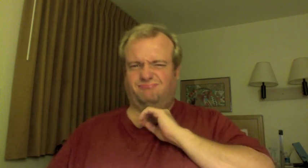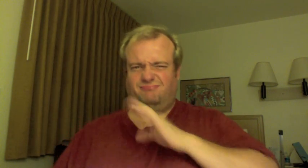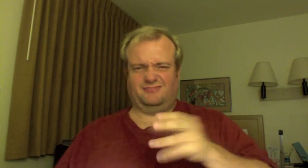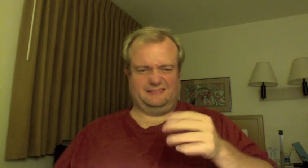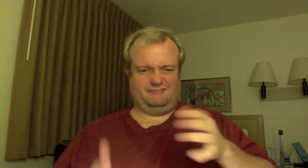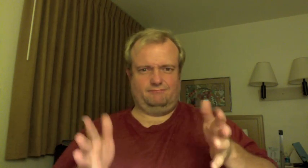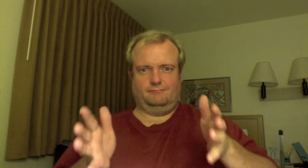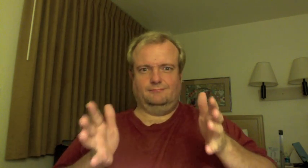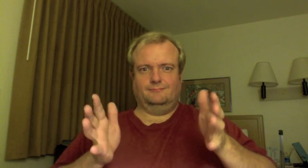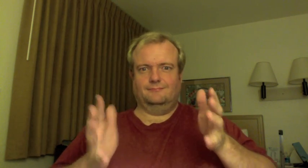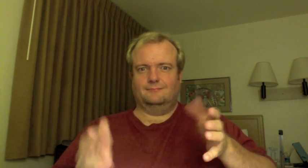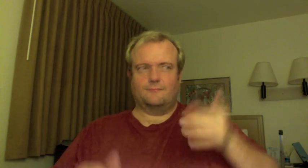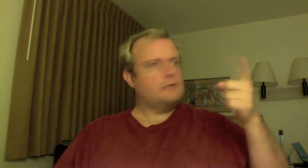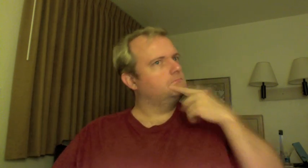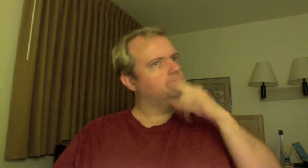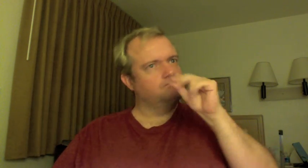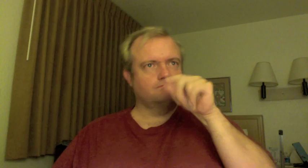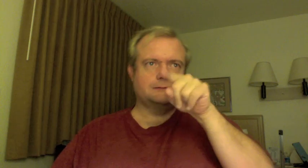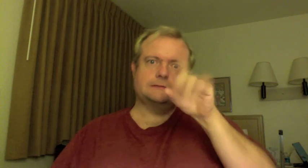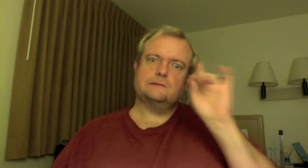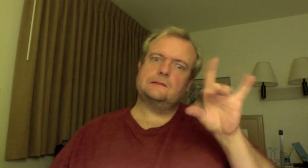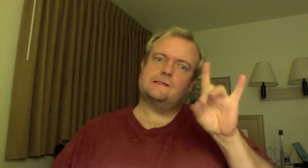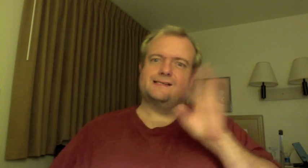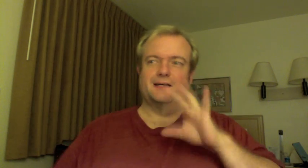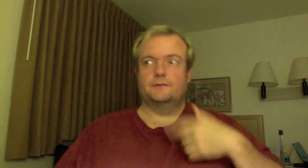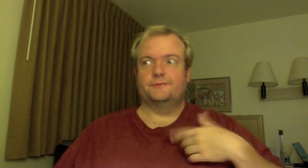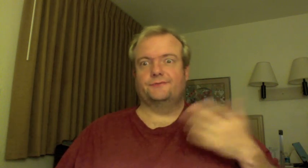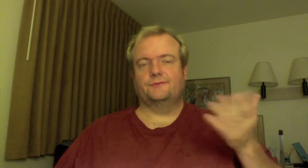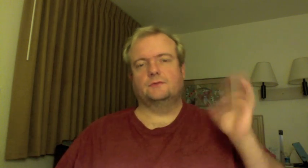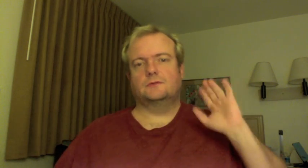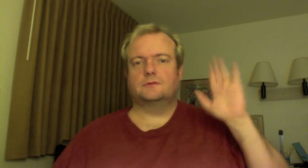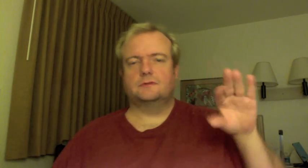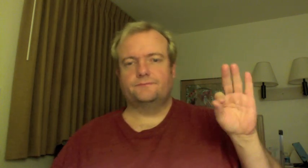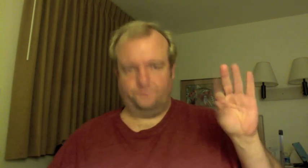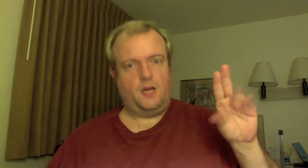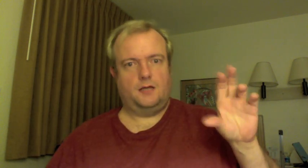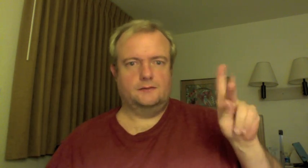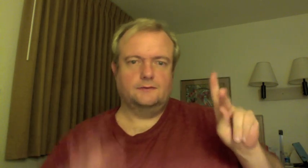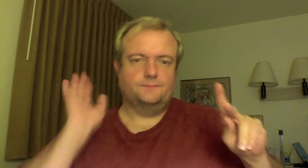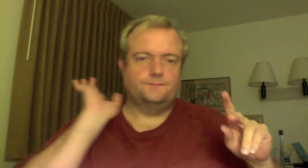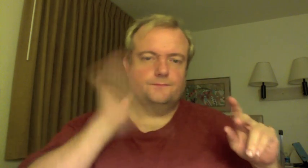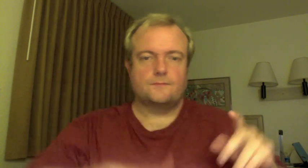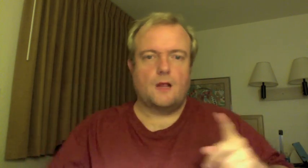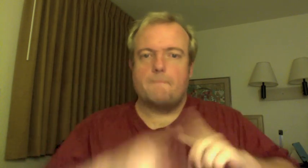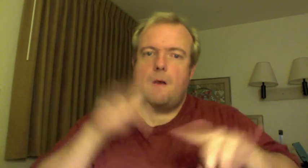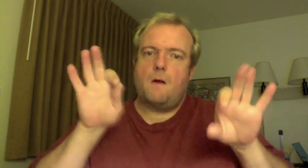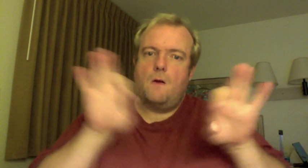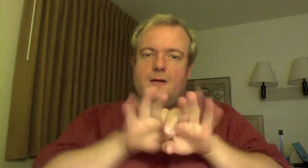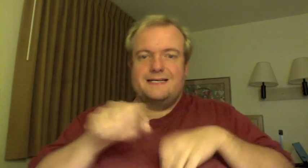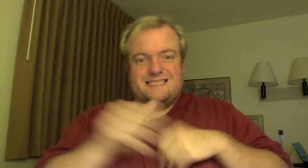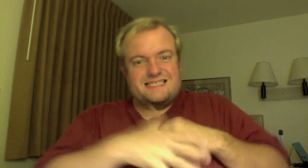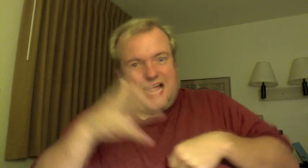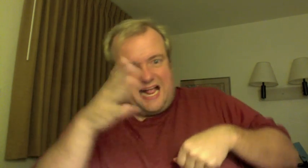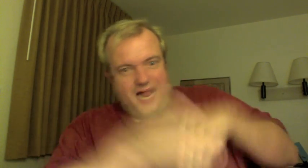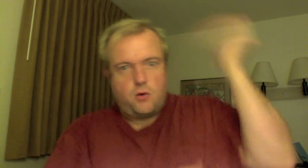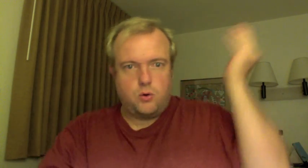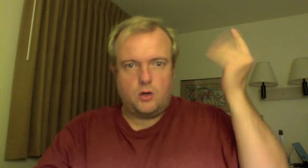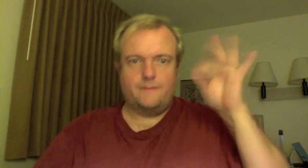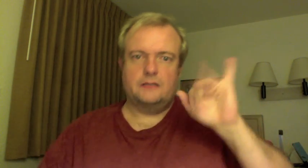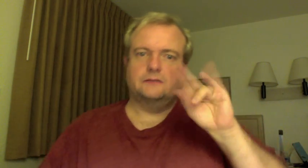had a similar design to the bird's nest, without interior supports. The tragedy hangs over the